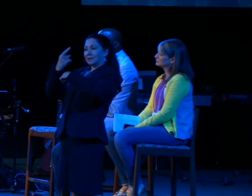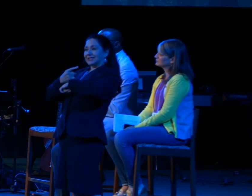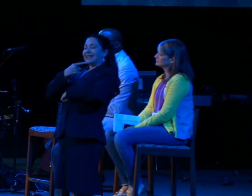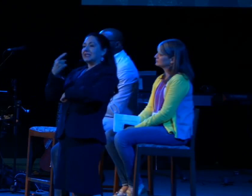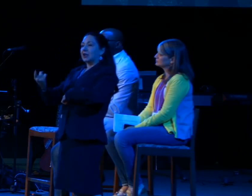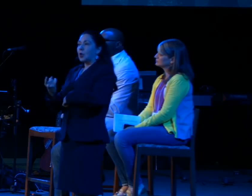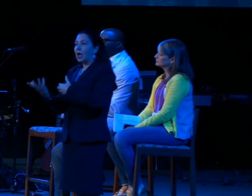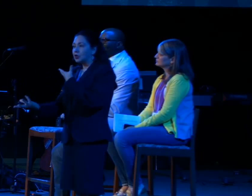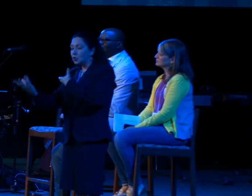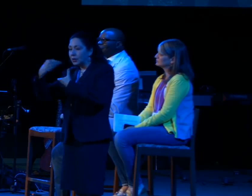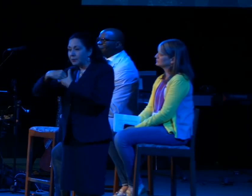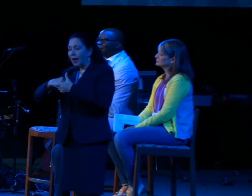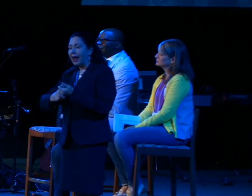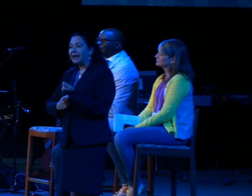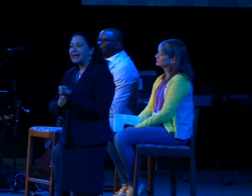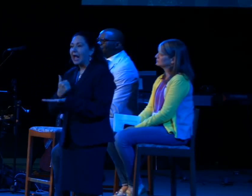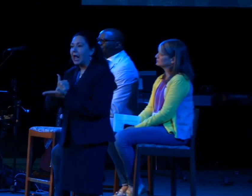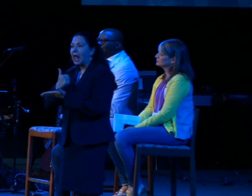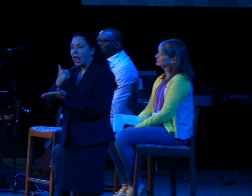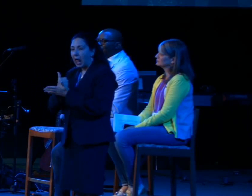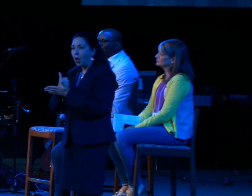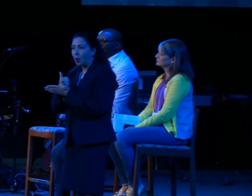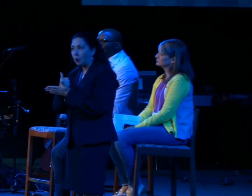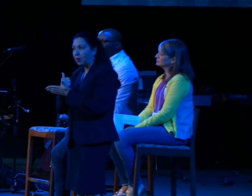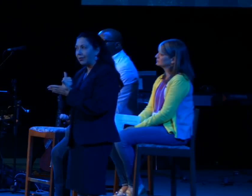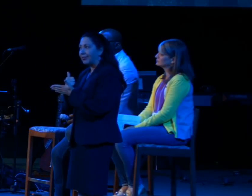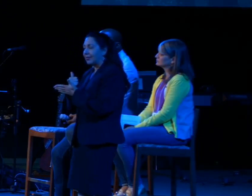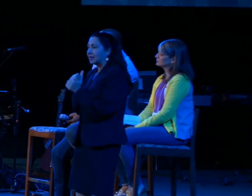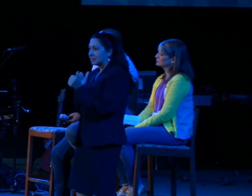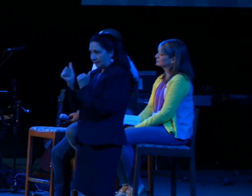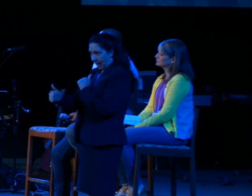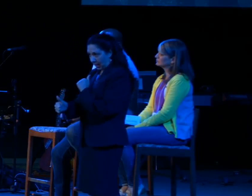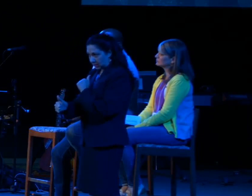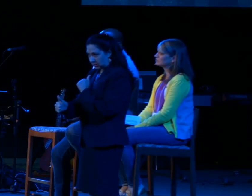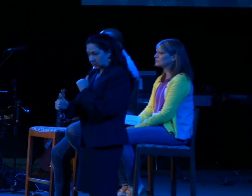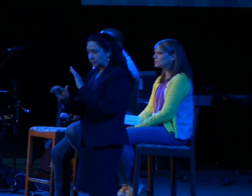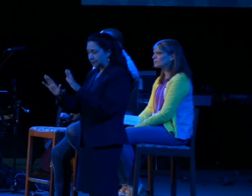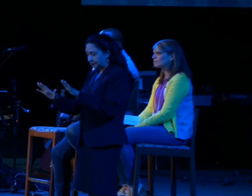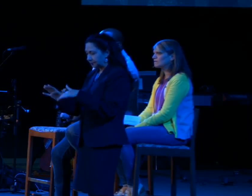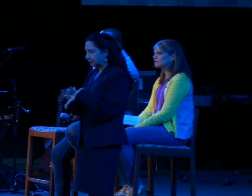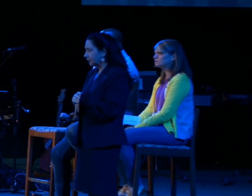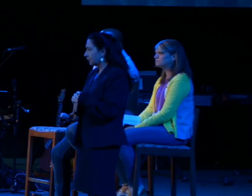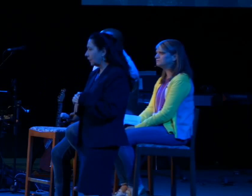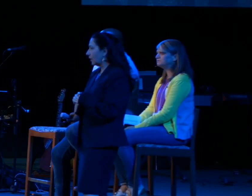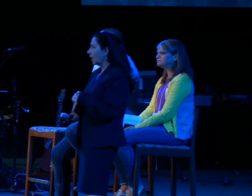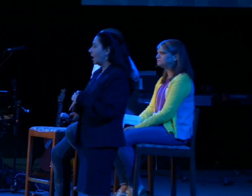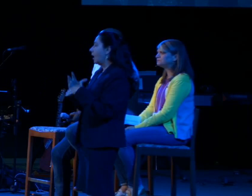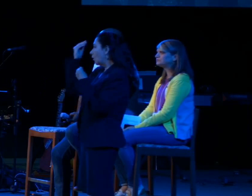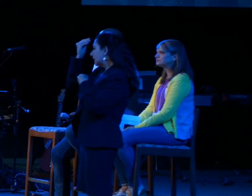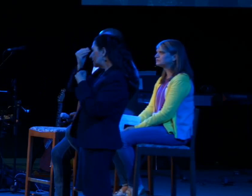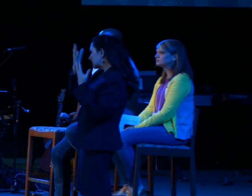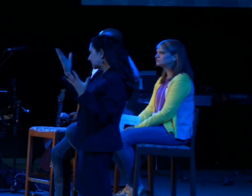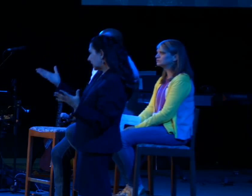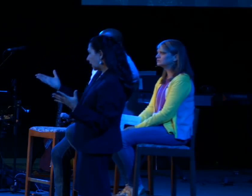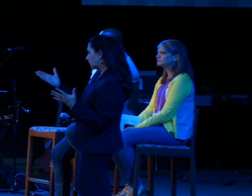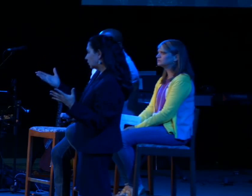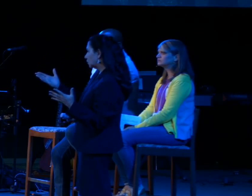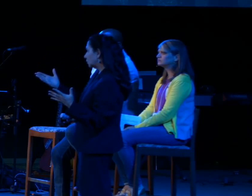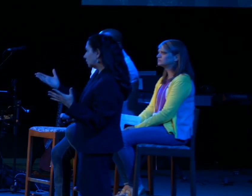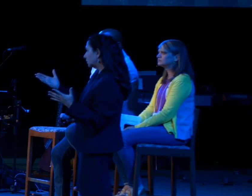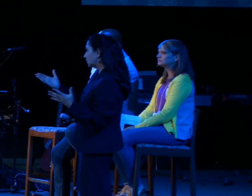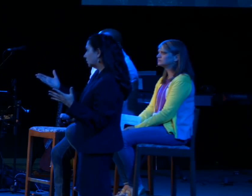you could be part of helping to get this thing passed. And I want to say at the beginning